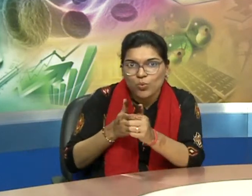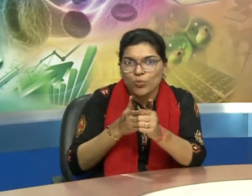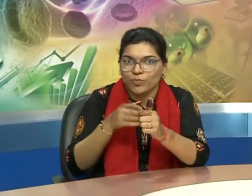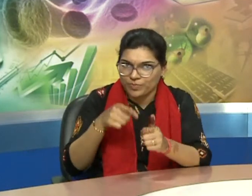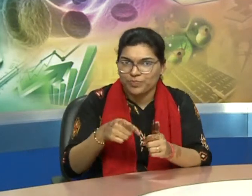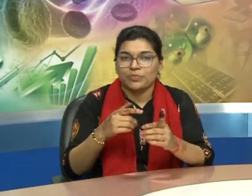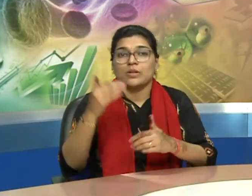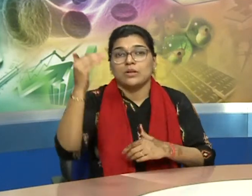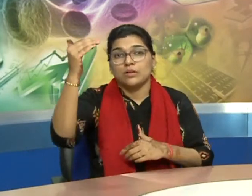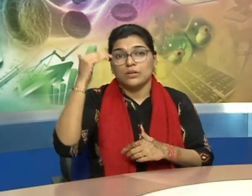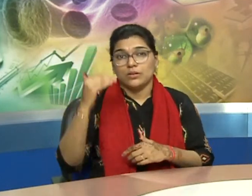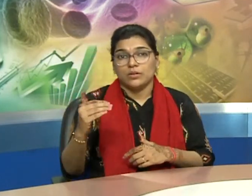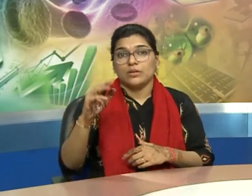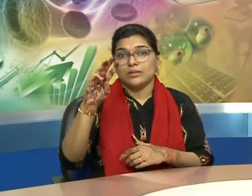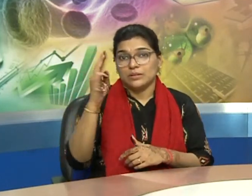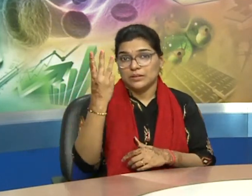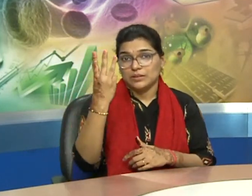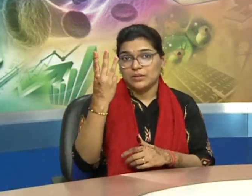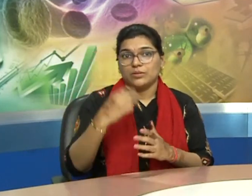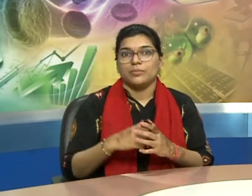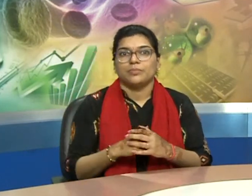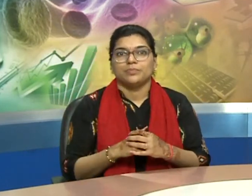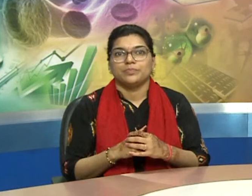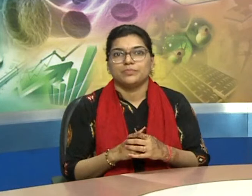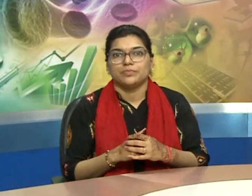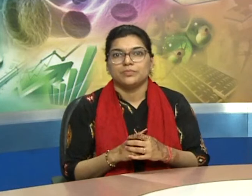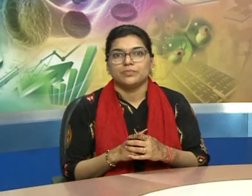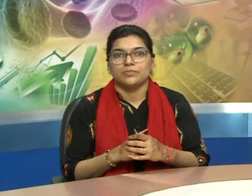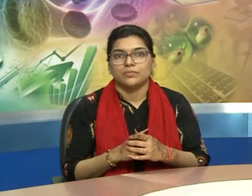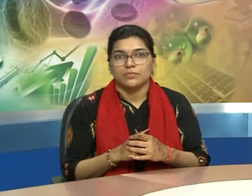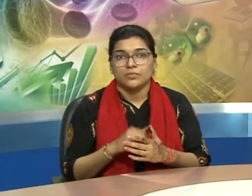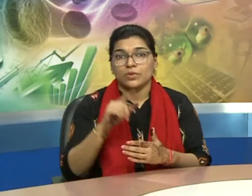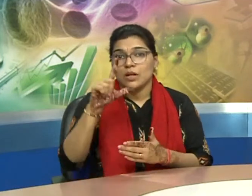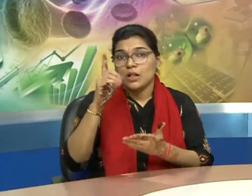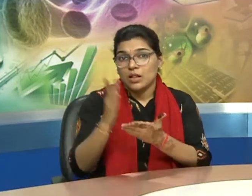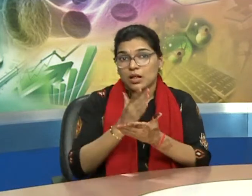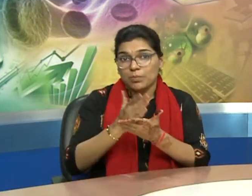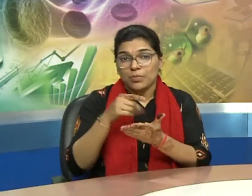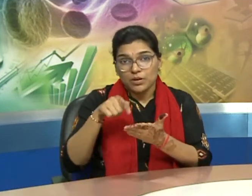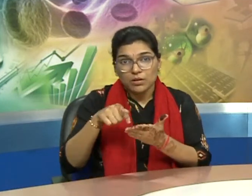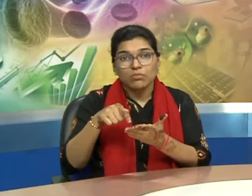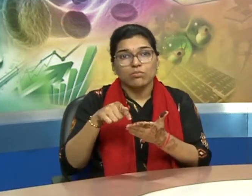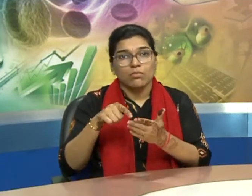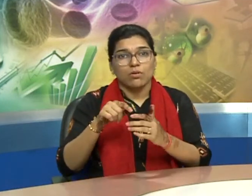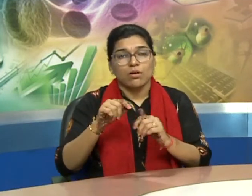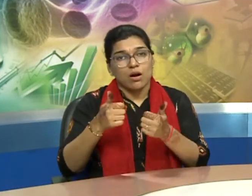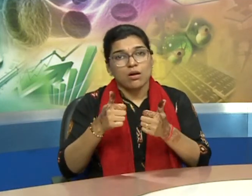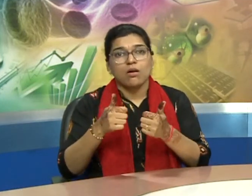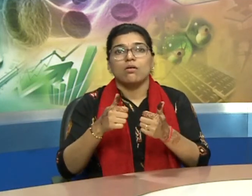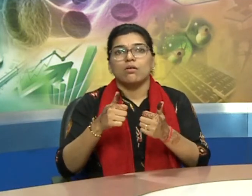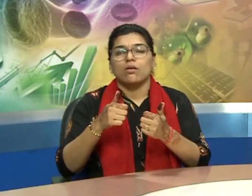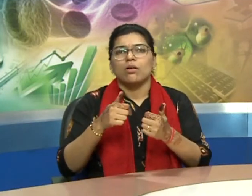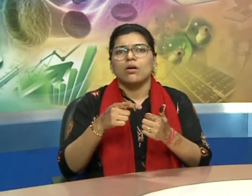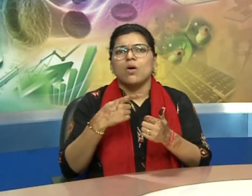utilize the materials which are available in the library. The third service of university library is to